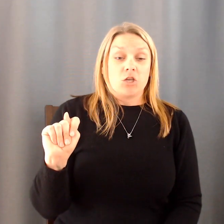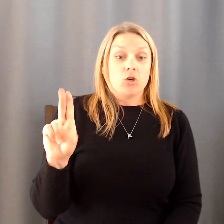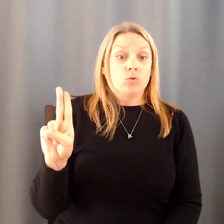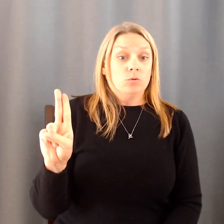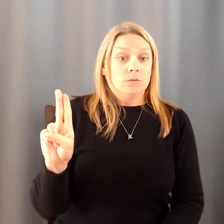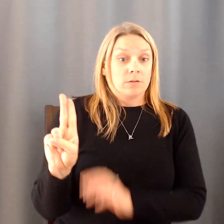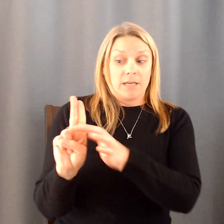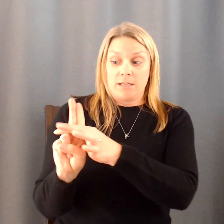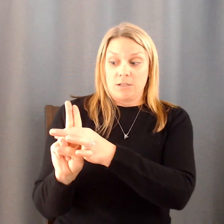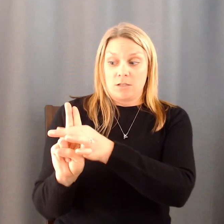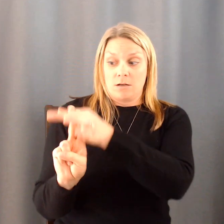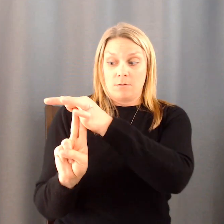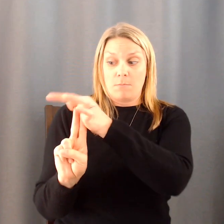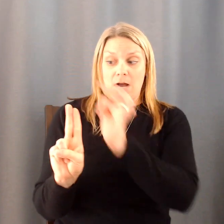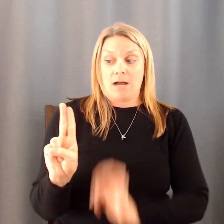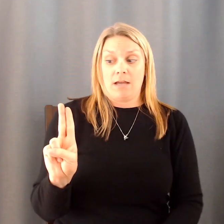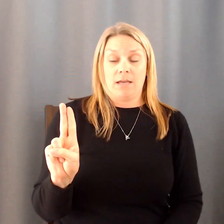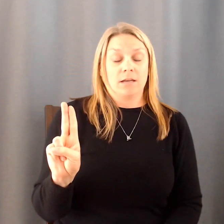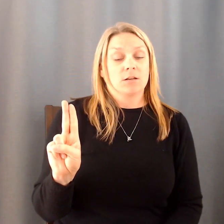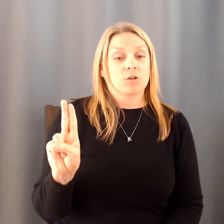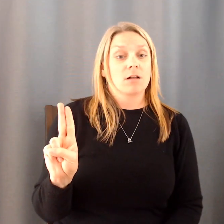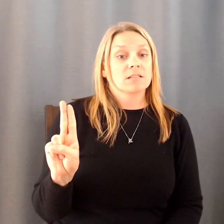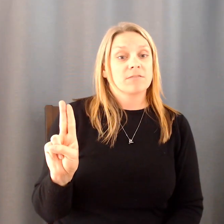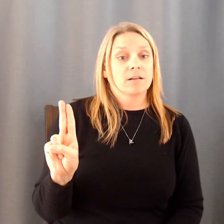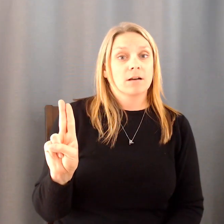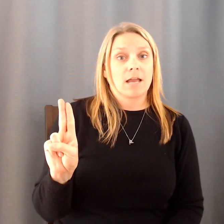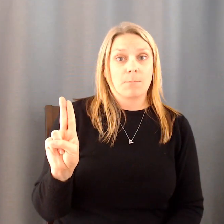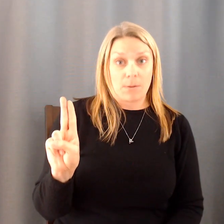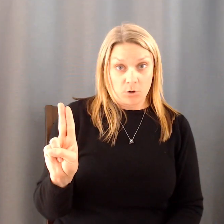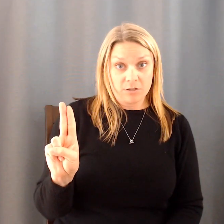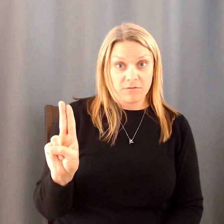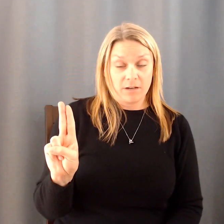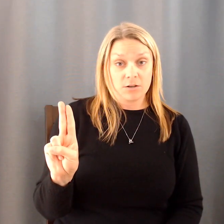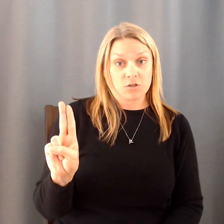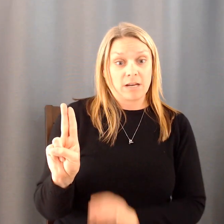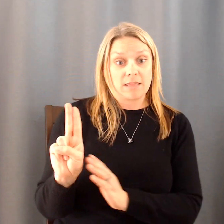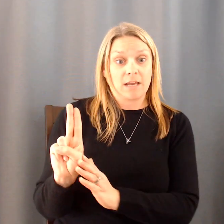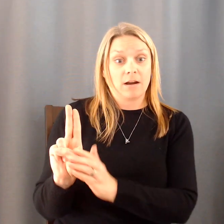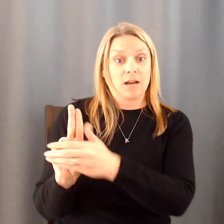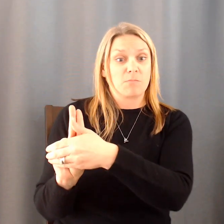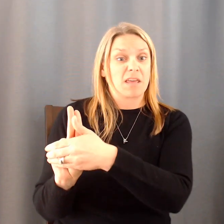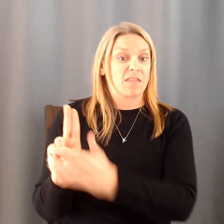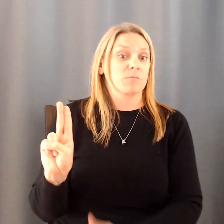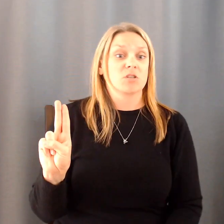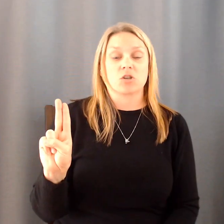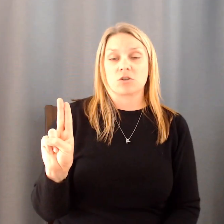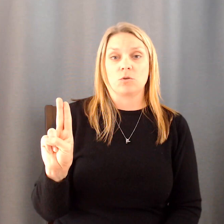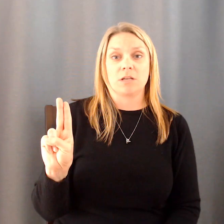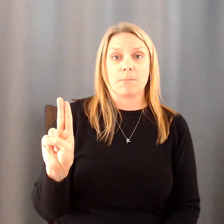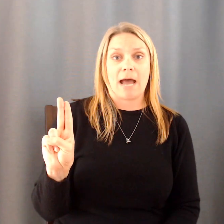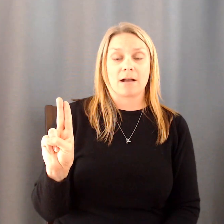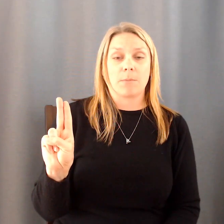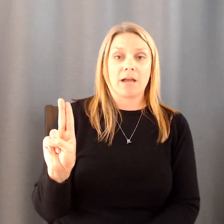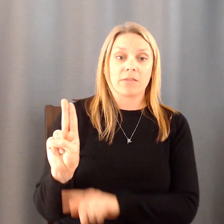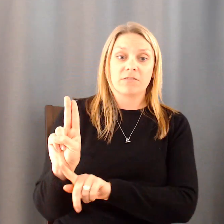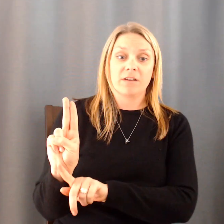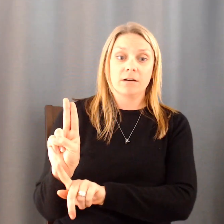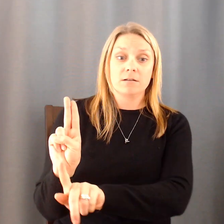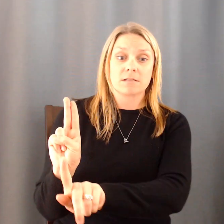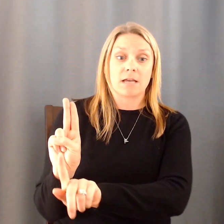U is my tallest finger and my pointer finger straight in the air, and my thumb is just holding back my other fingers, and my